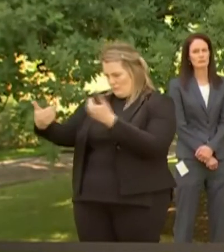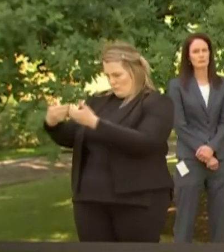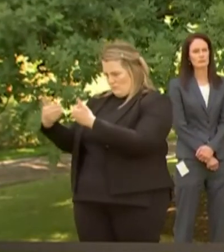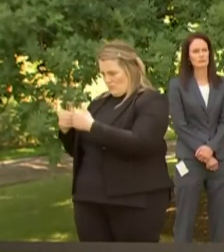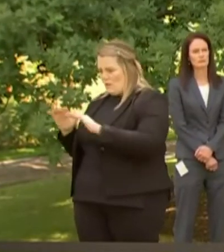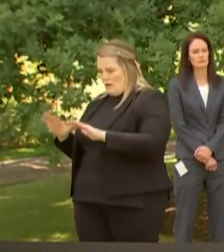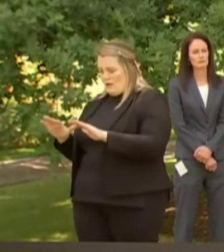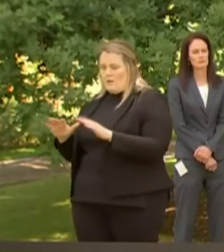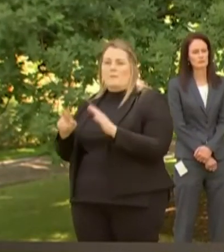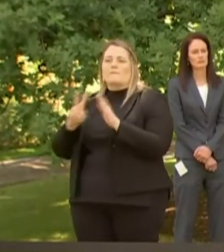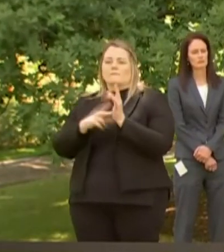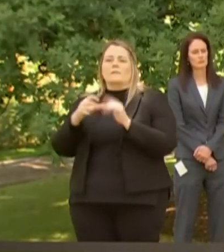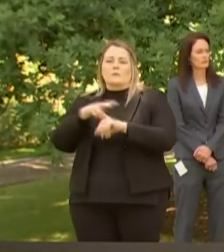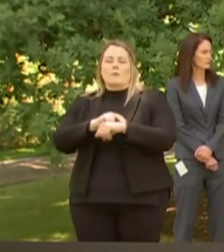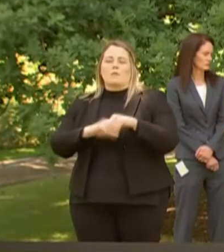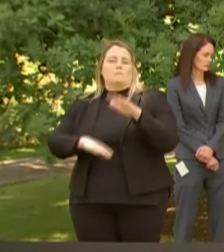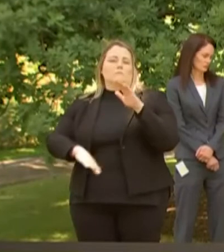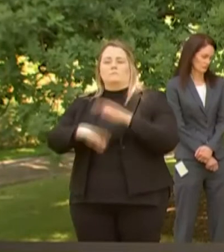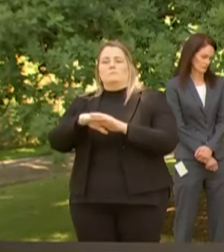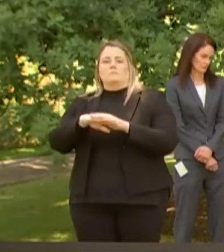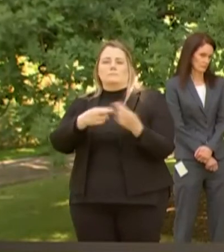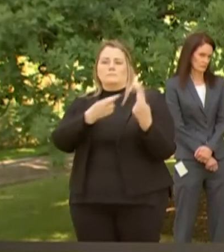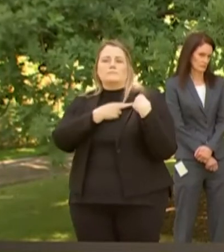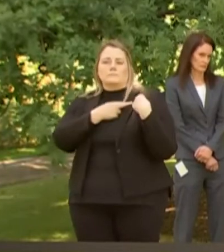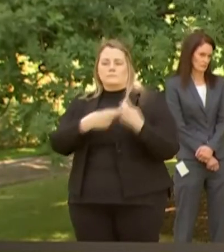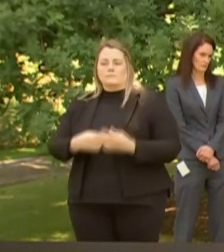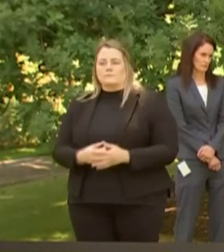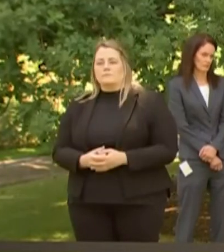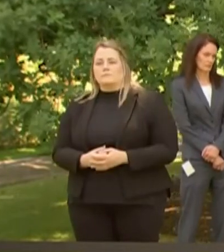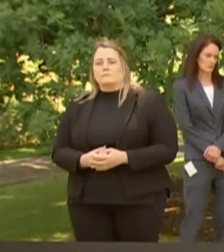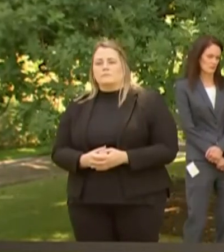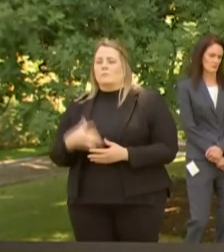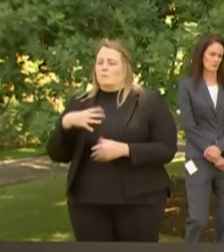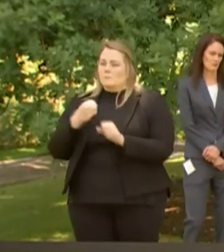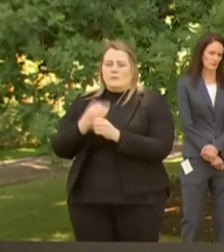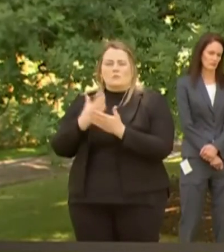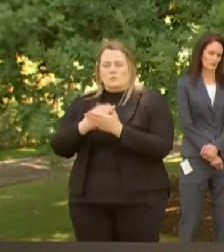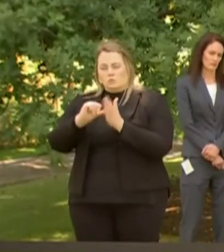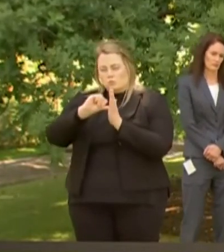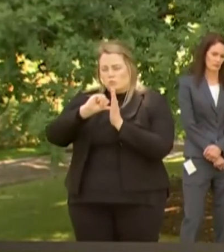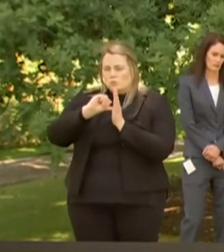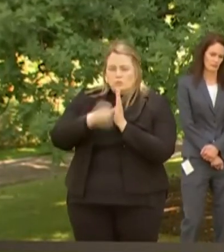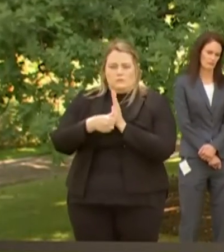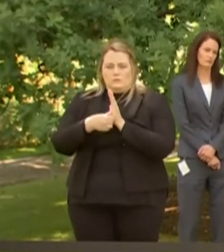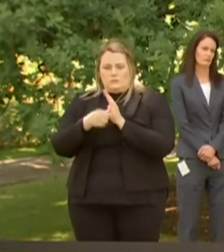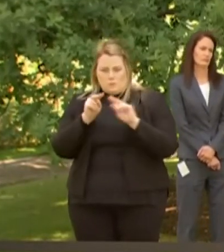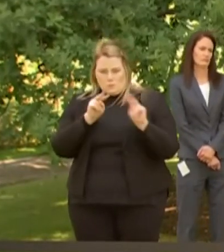about making sure that we have the highest degree of formality and therefore the highest degree of certainty.